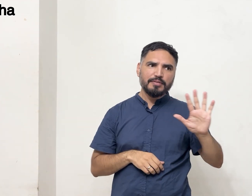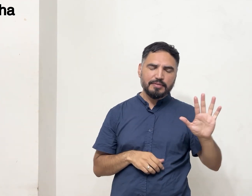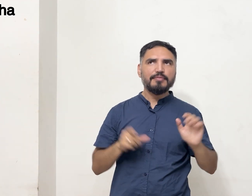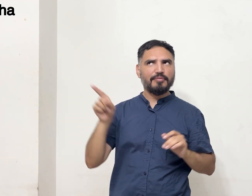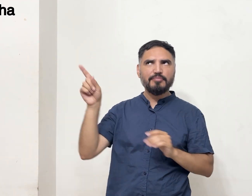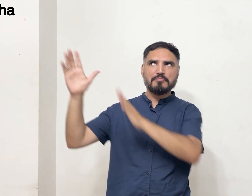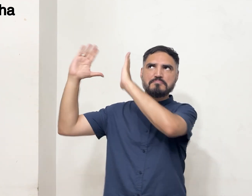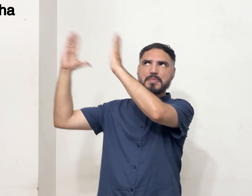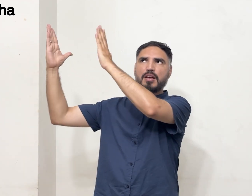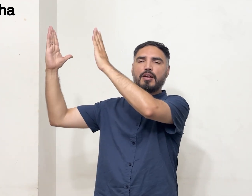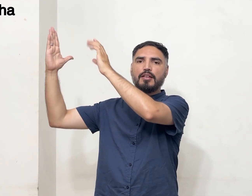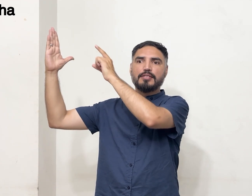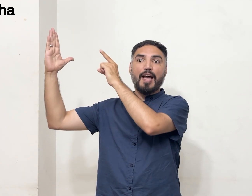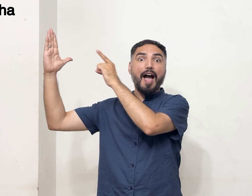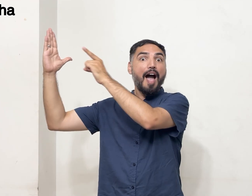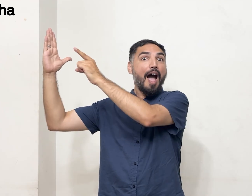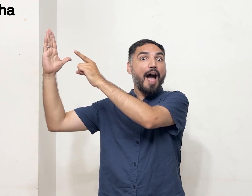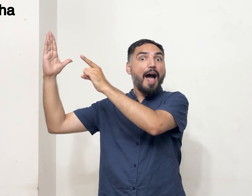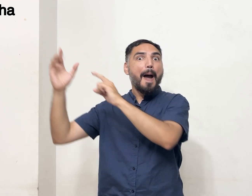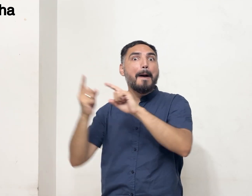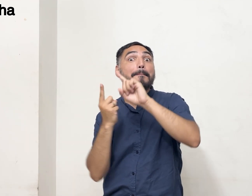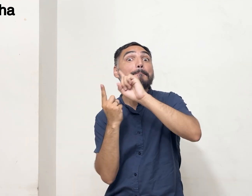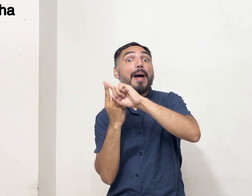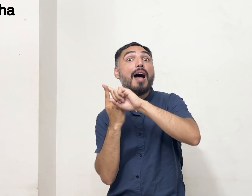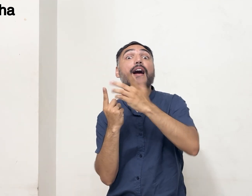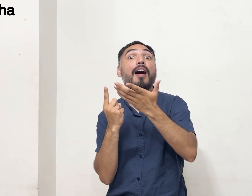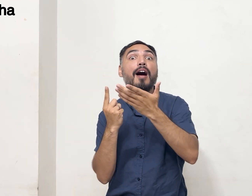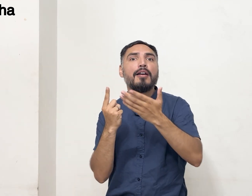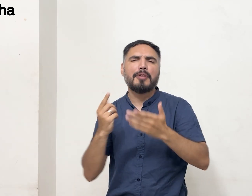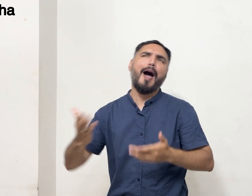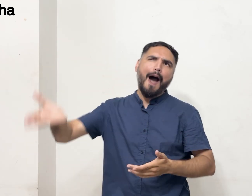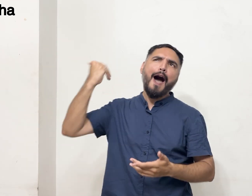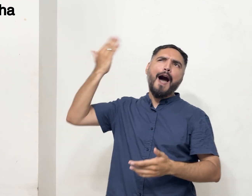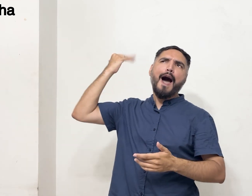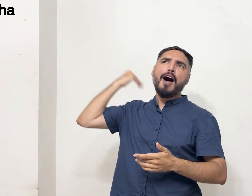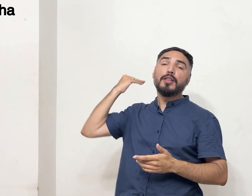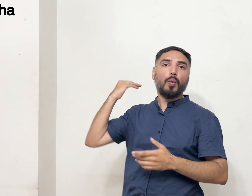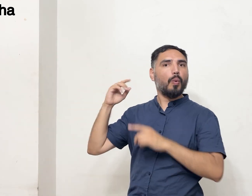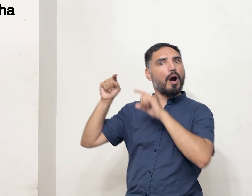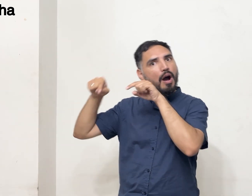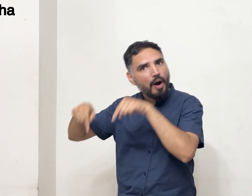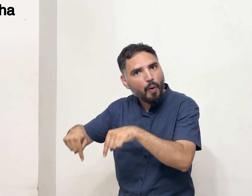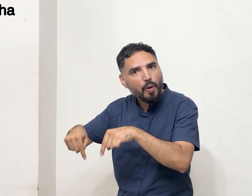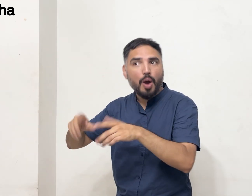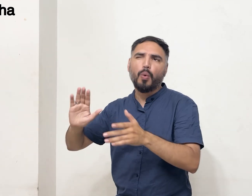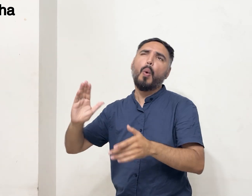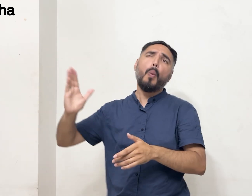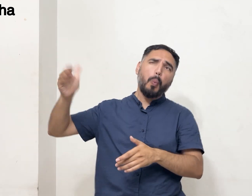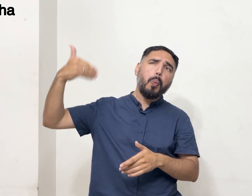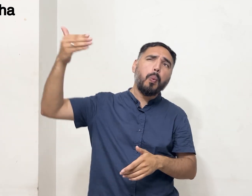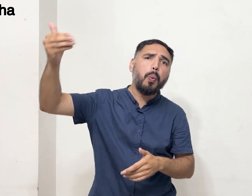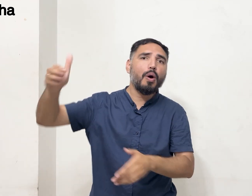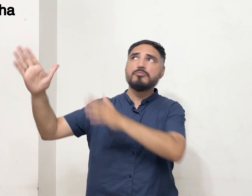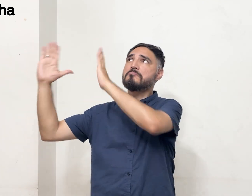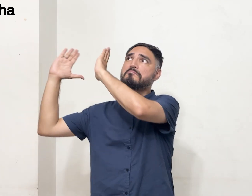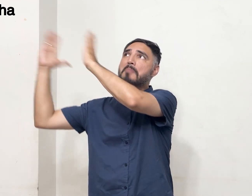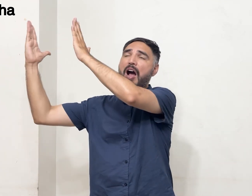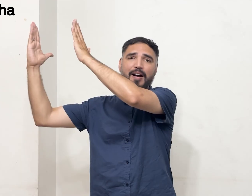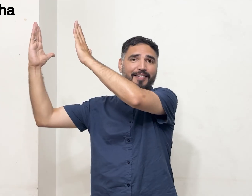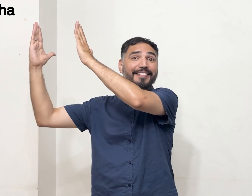in the years 1945. So, the first element in our structure is to determine whether the event is in the